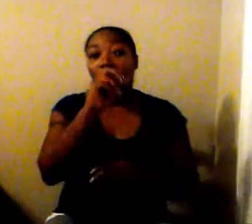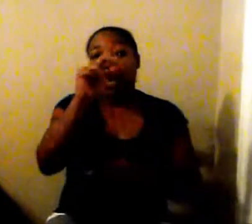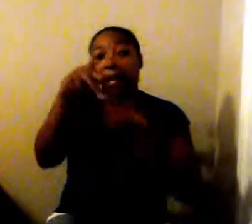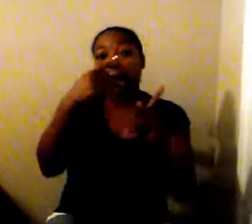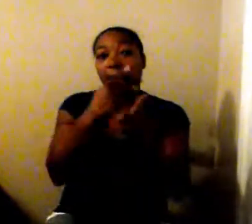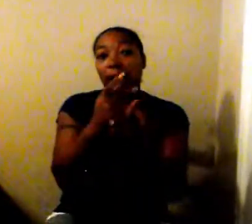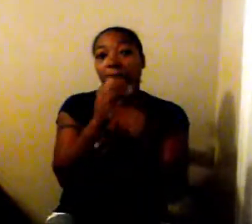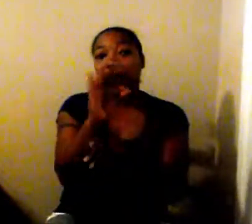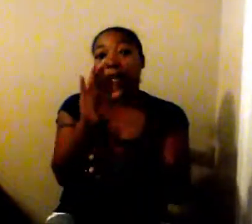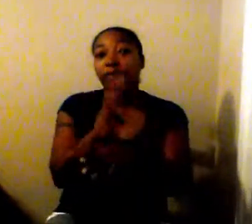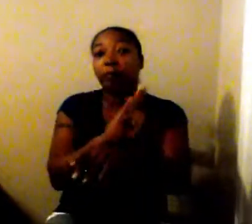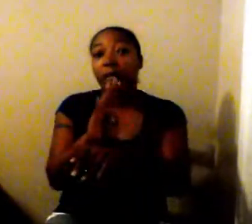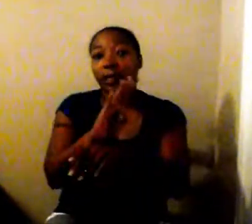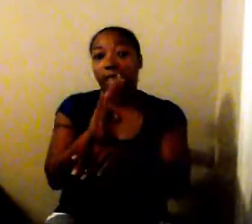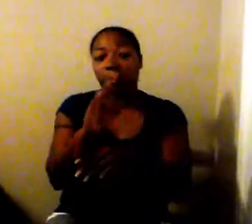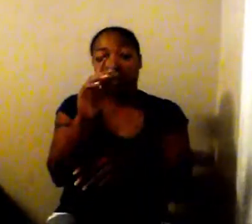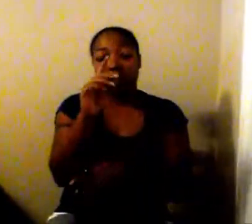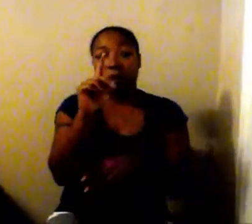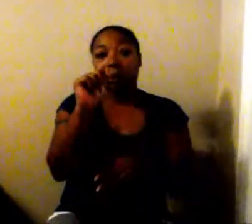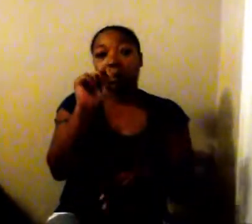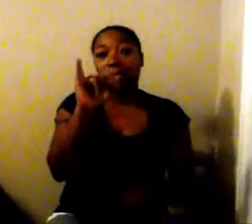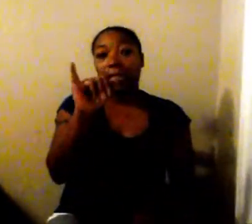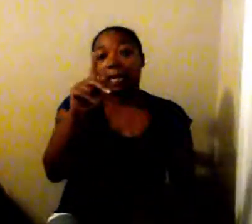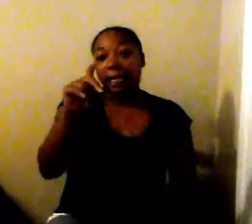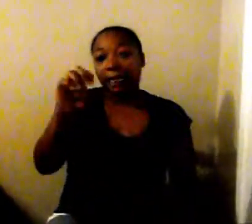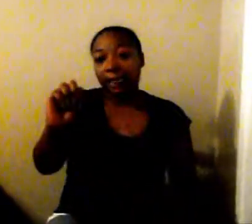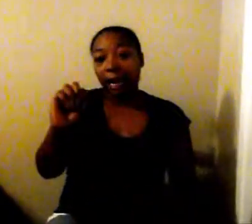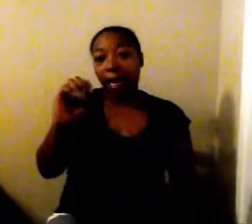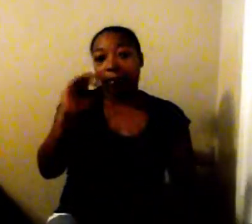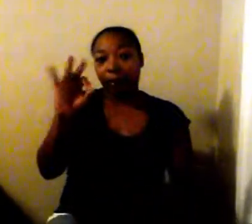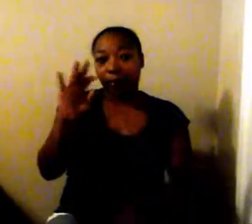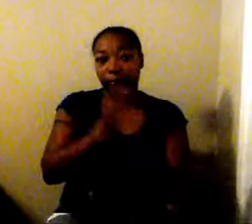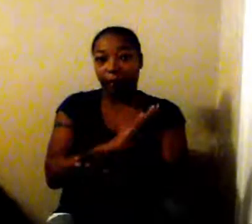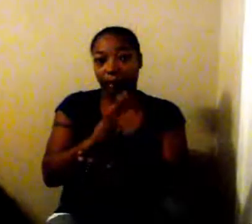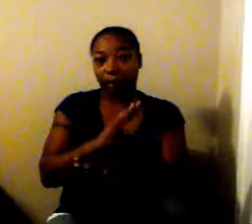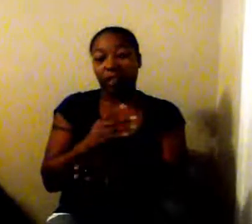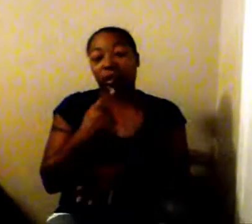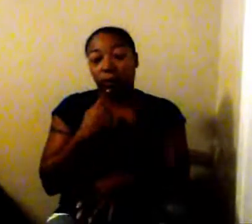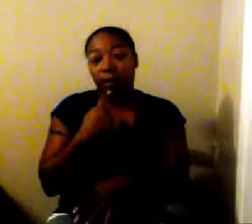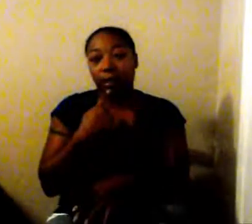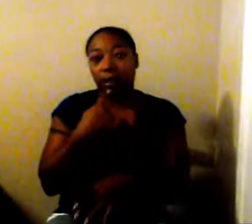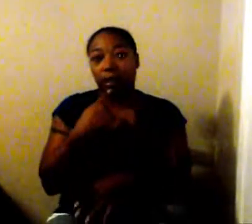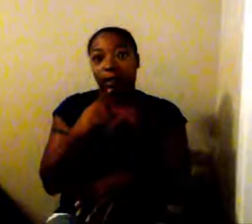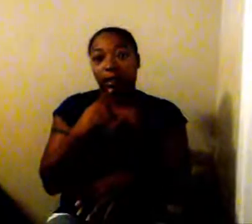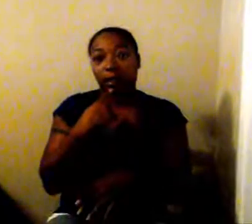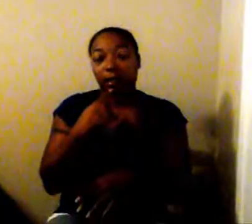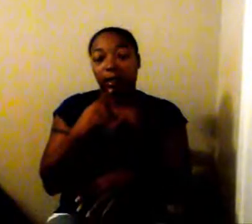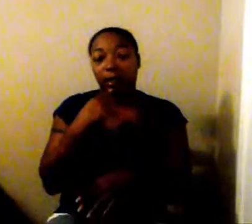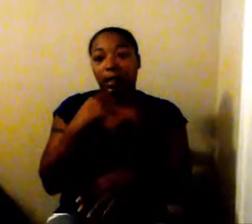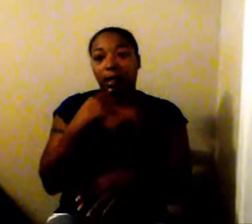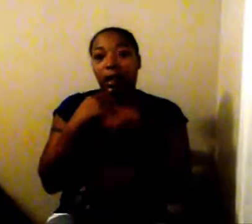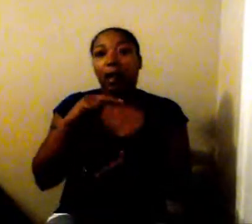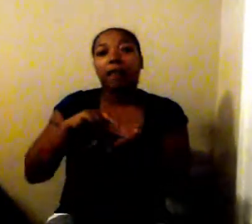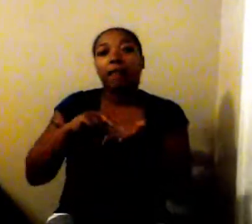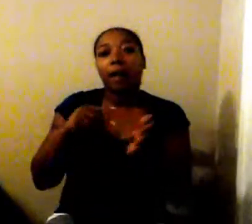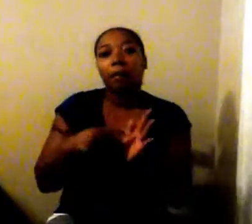And kind of business, or type of business is what it says. That